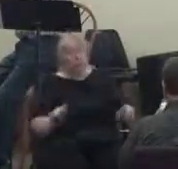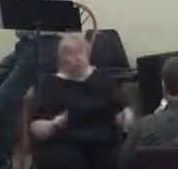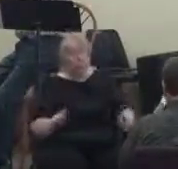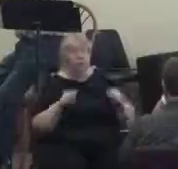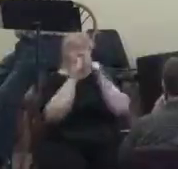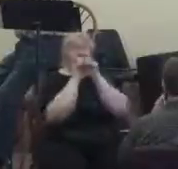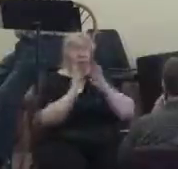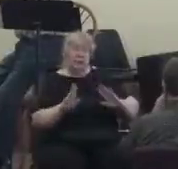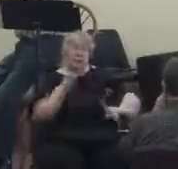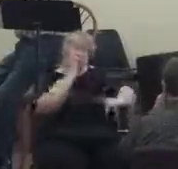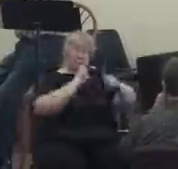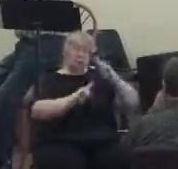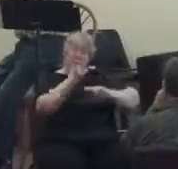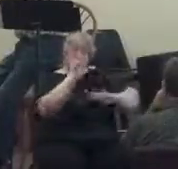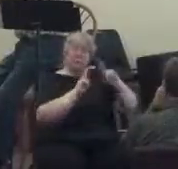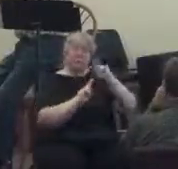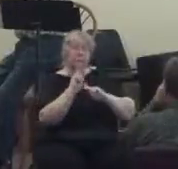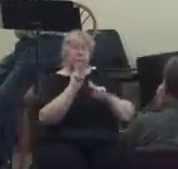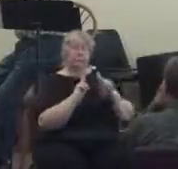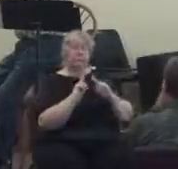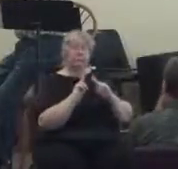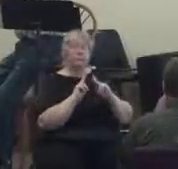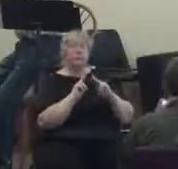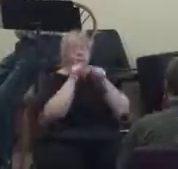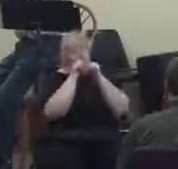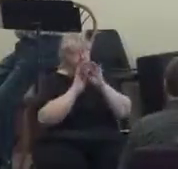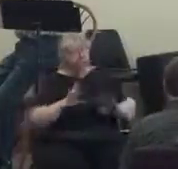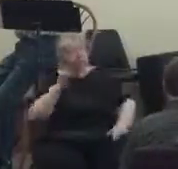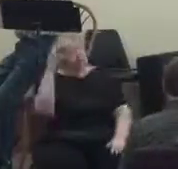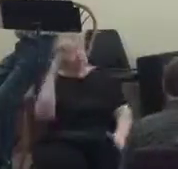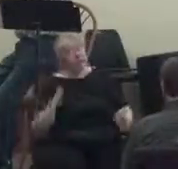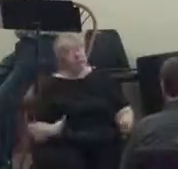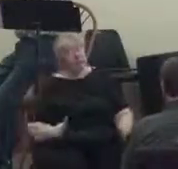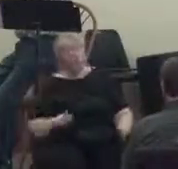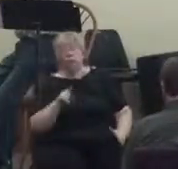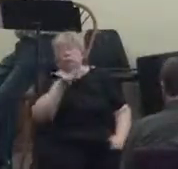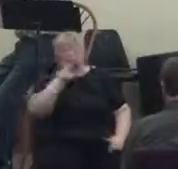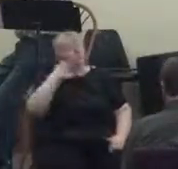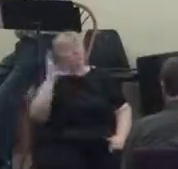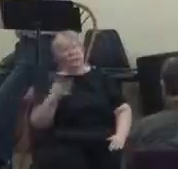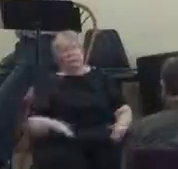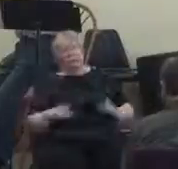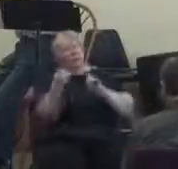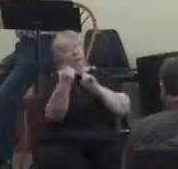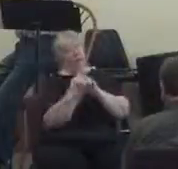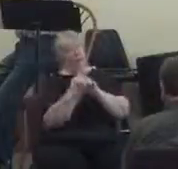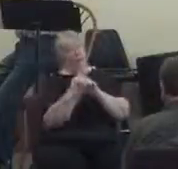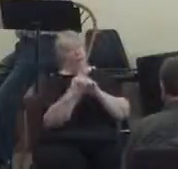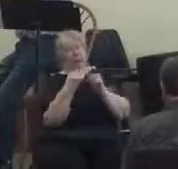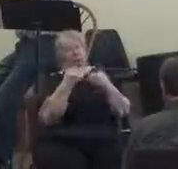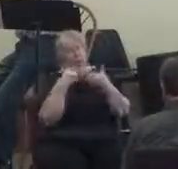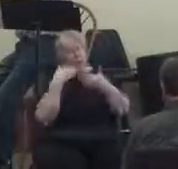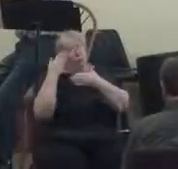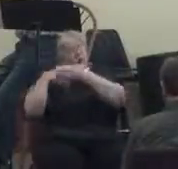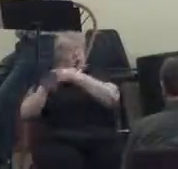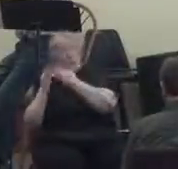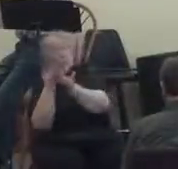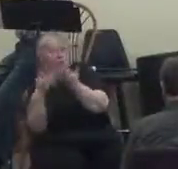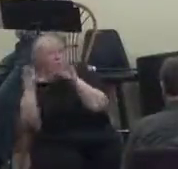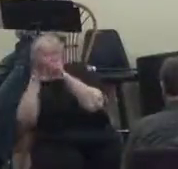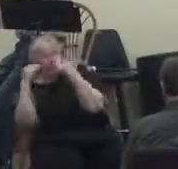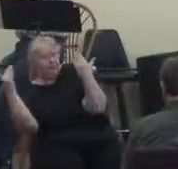bless people, to bless a pastor you will never meet this side of eternity, but you will